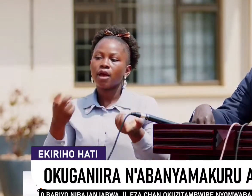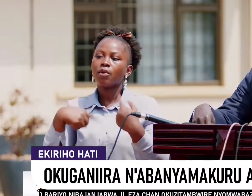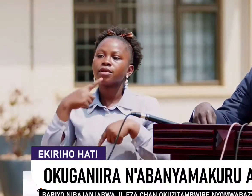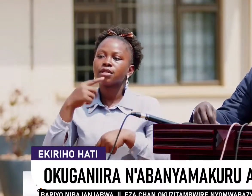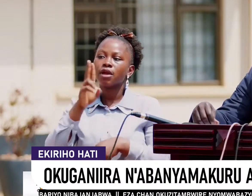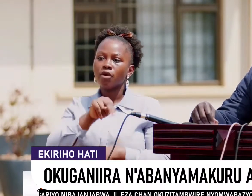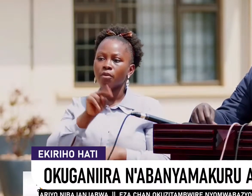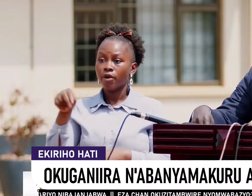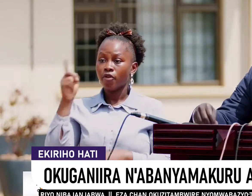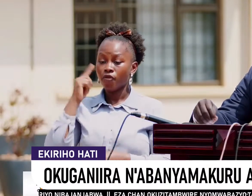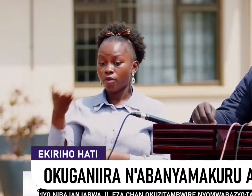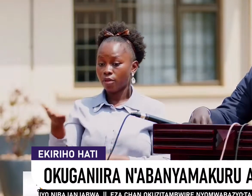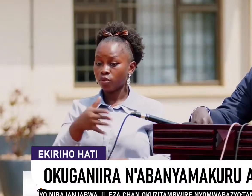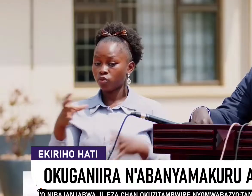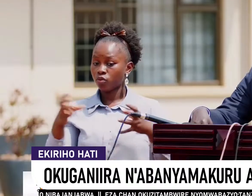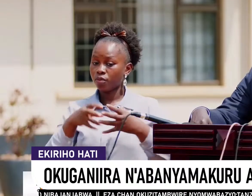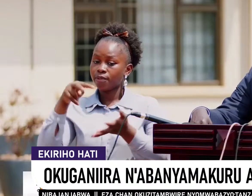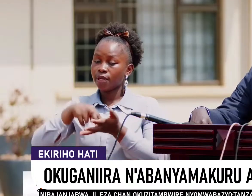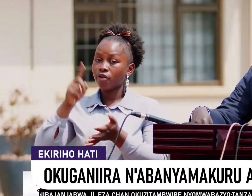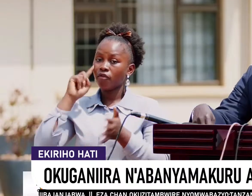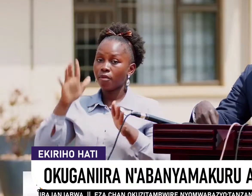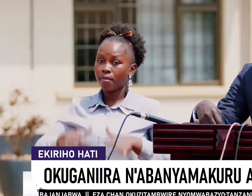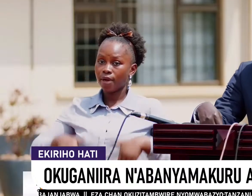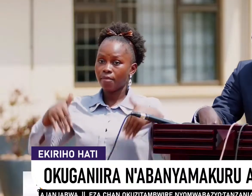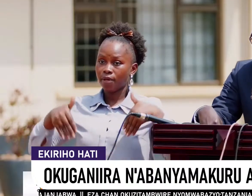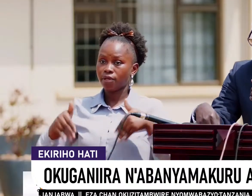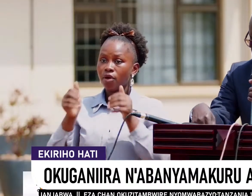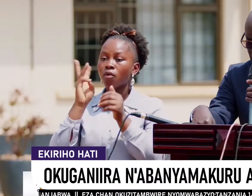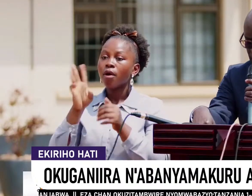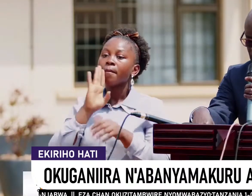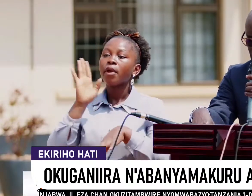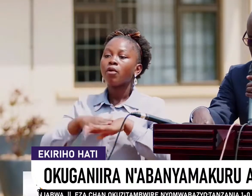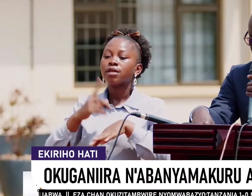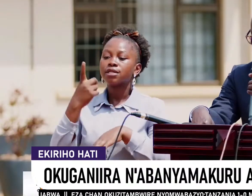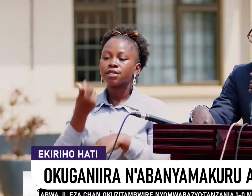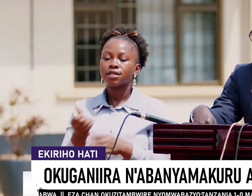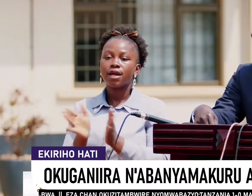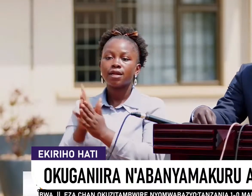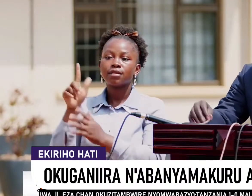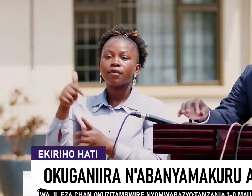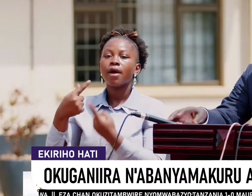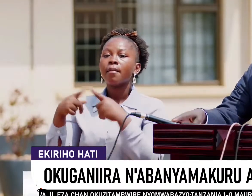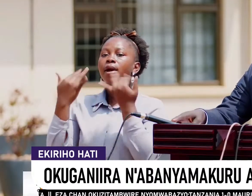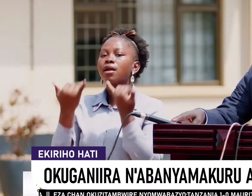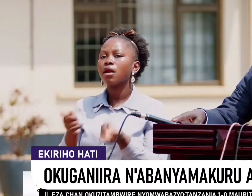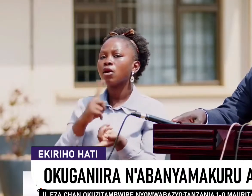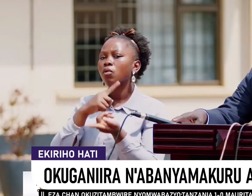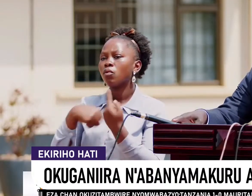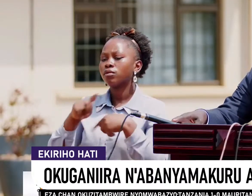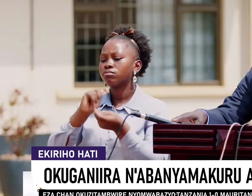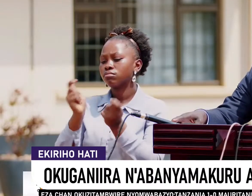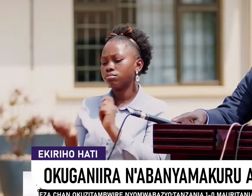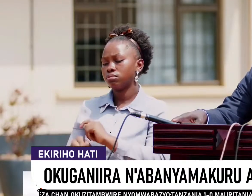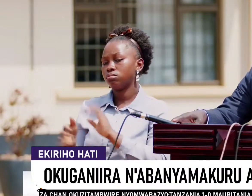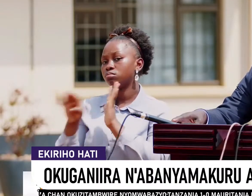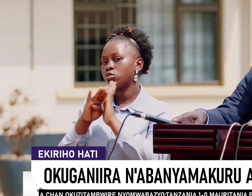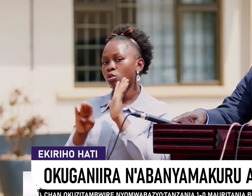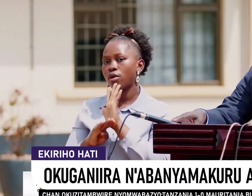for those vying for parliament will be on the 16th and 17th. But now we have adjusted the